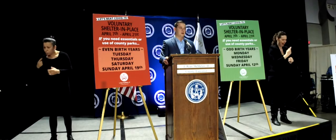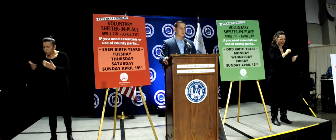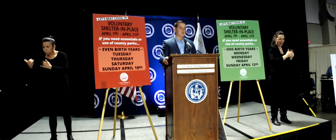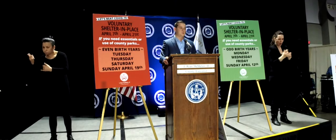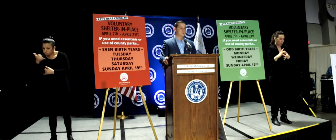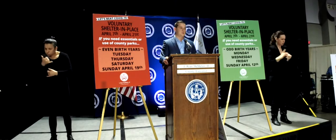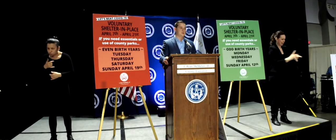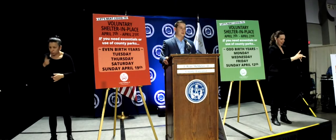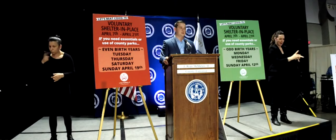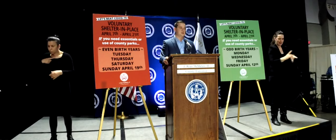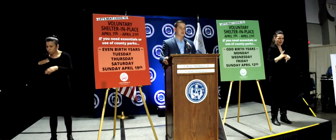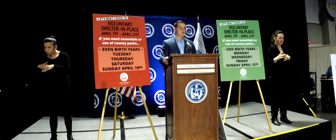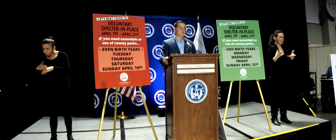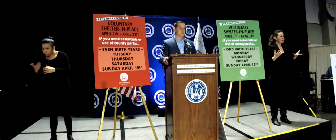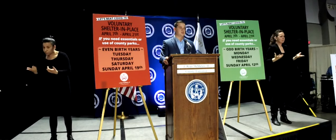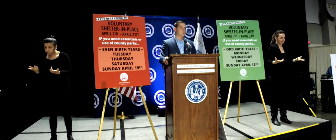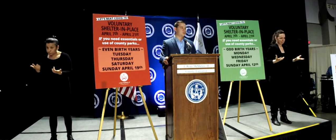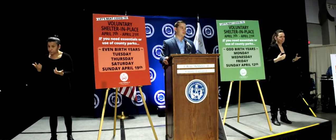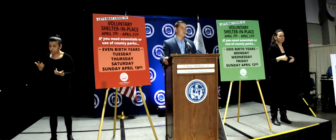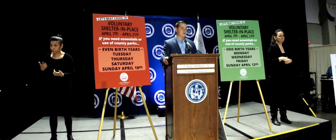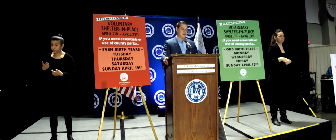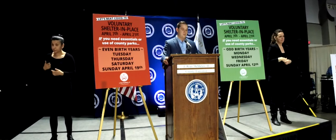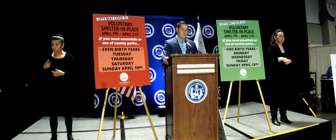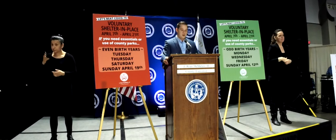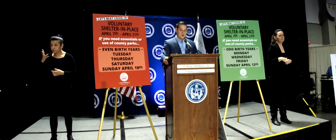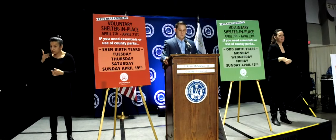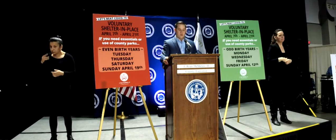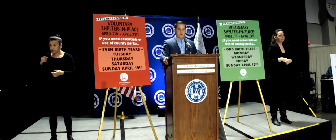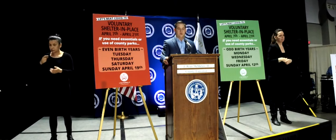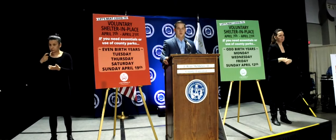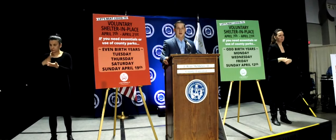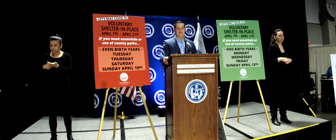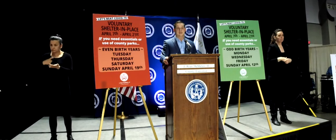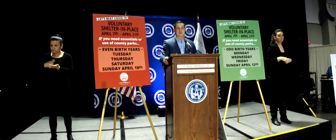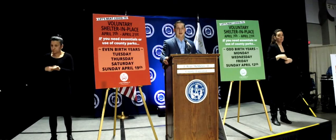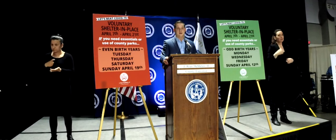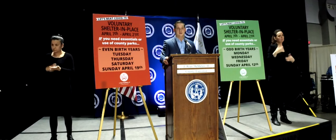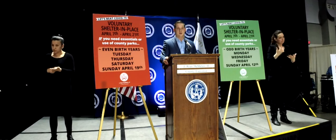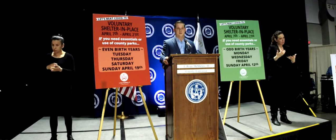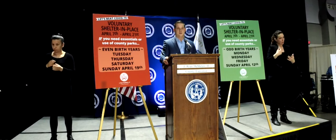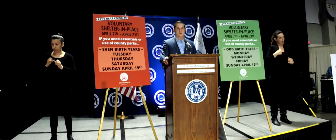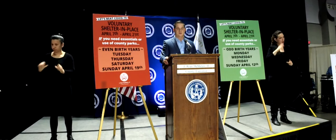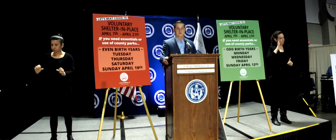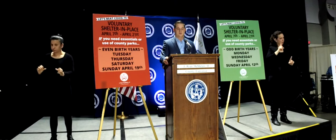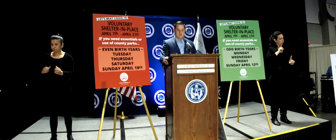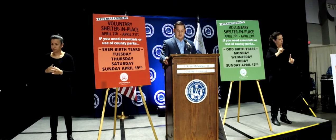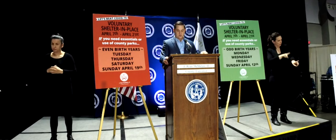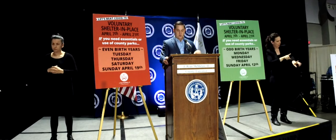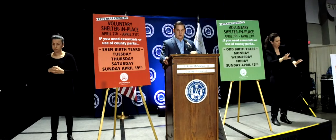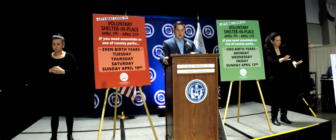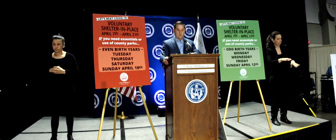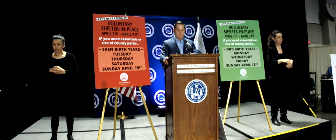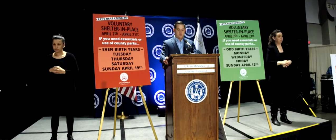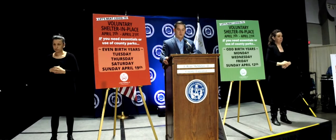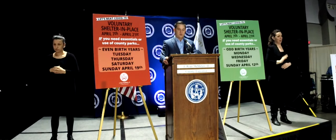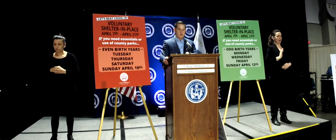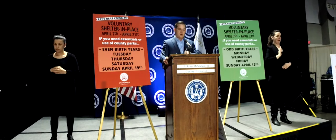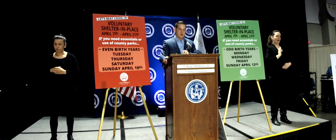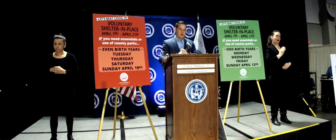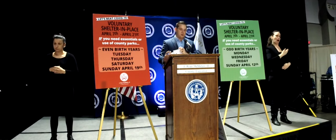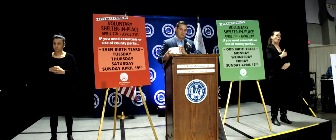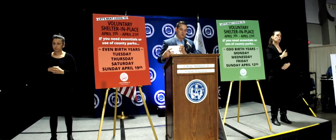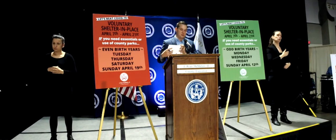respond. I don't get specifics on this case was at this person at this time, but we're utilizing data to drive the decisions. That's where we came up